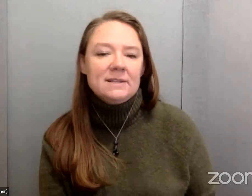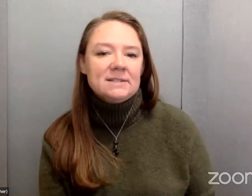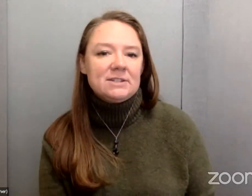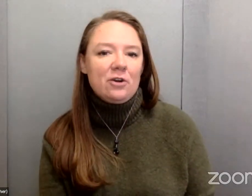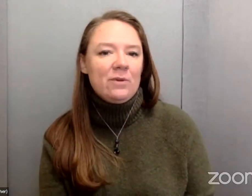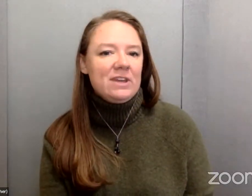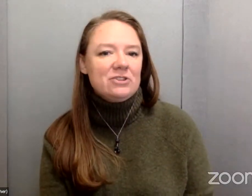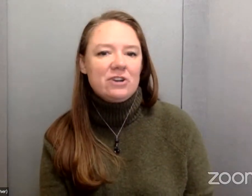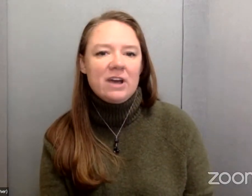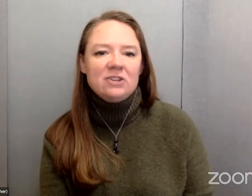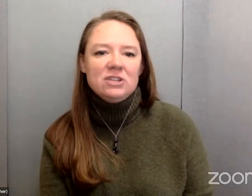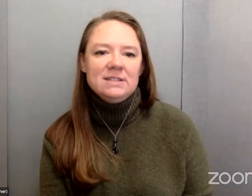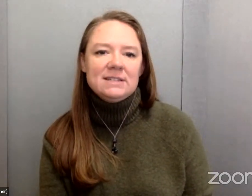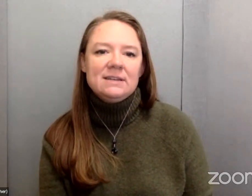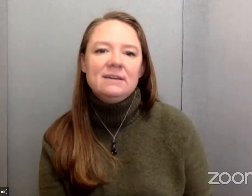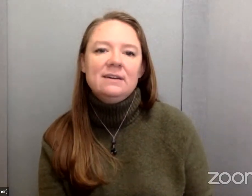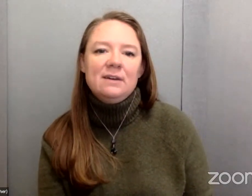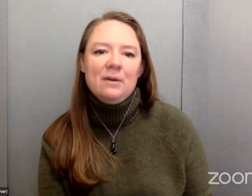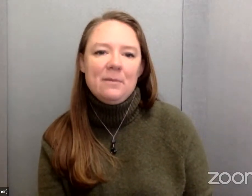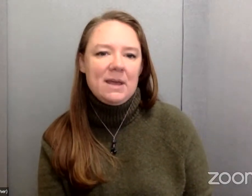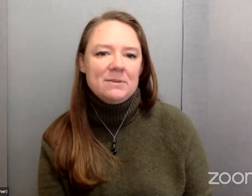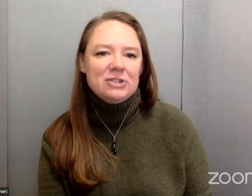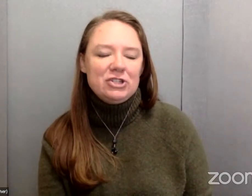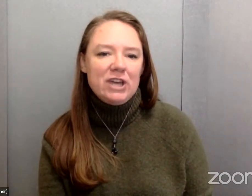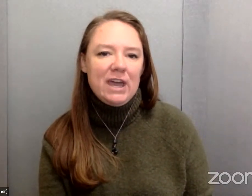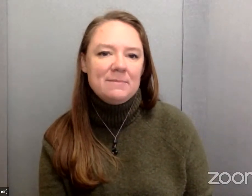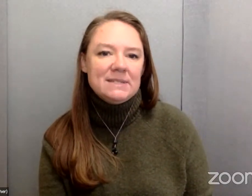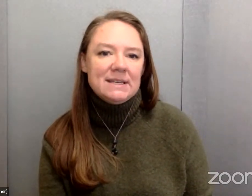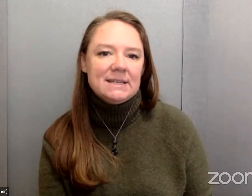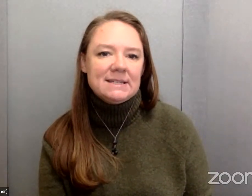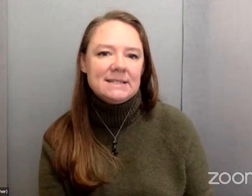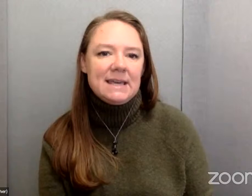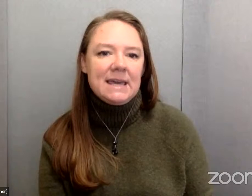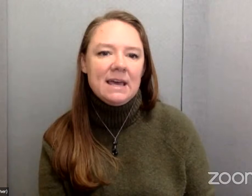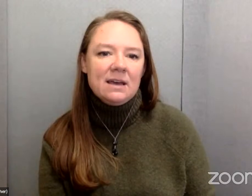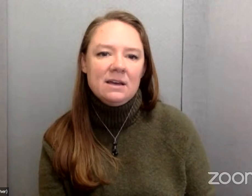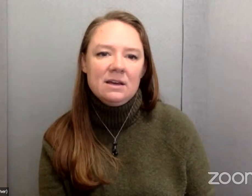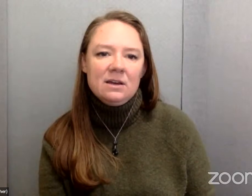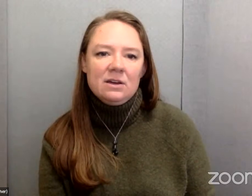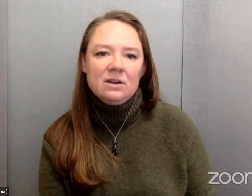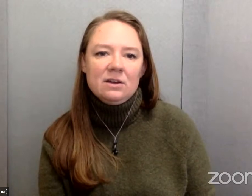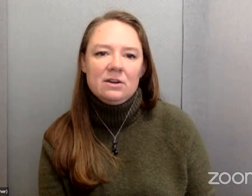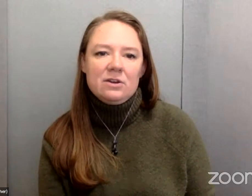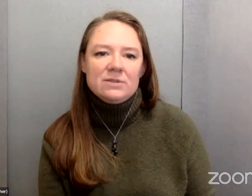I'll go ahead and start with introductions. My name is James C.